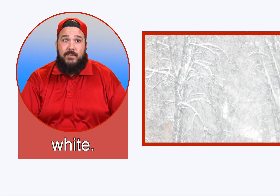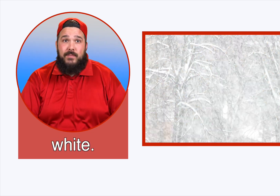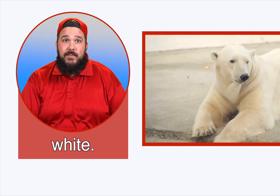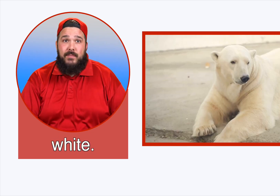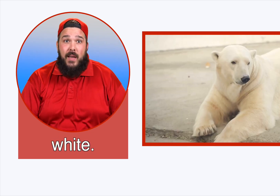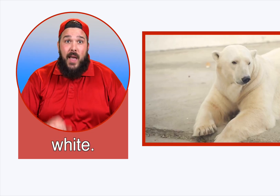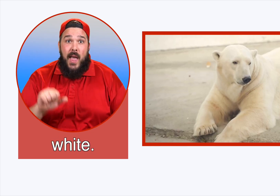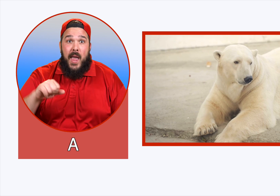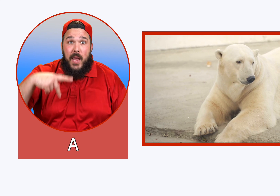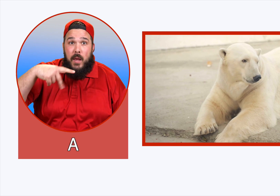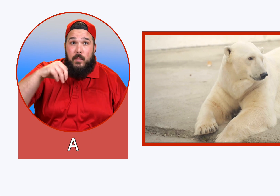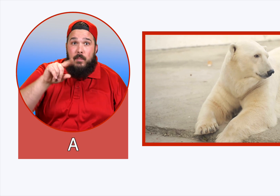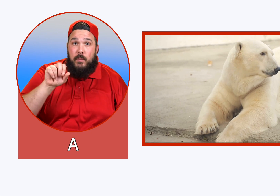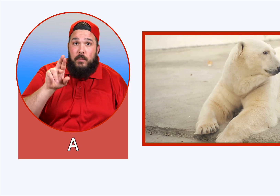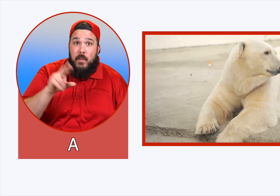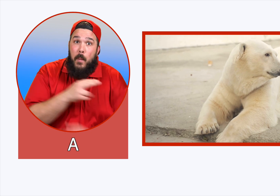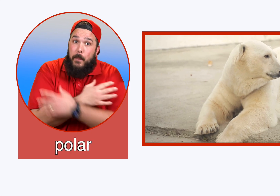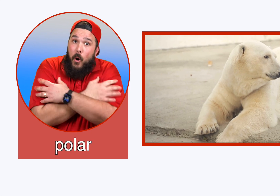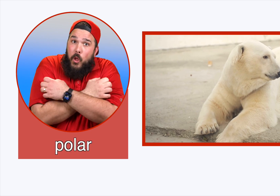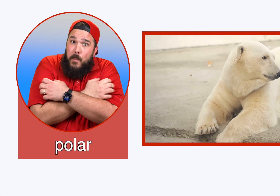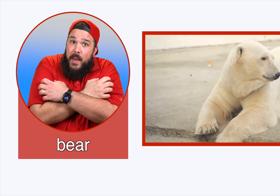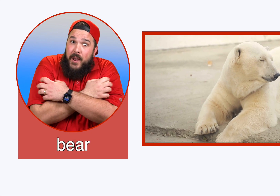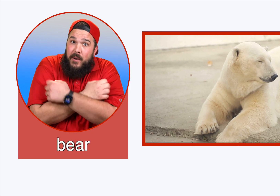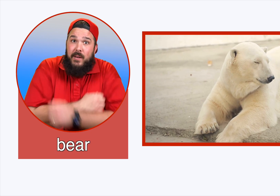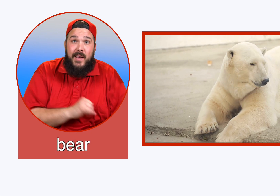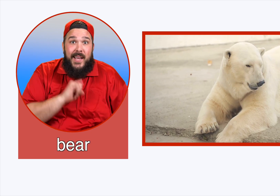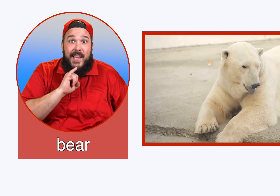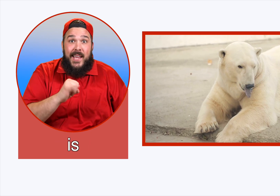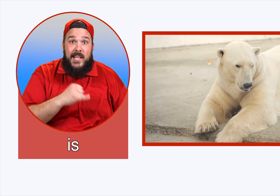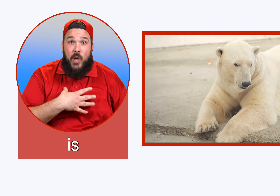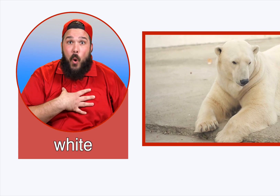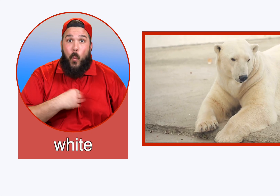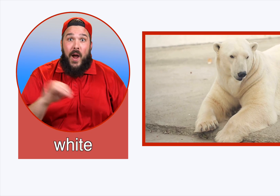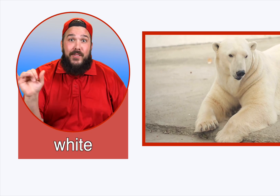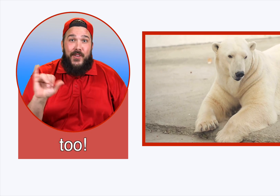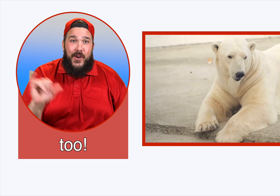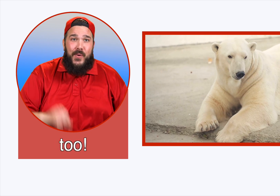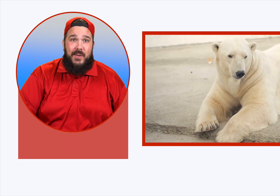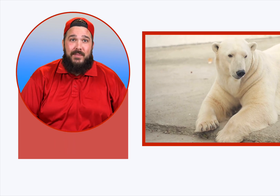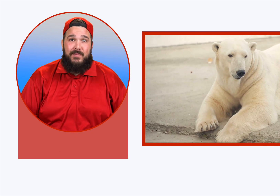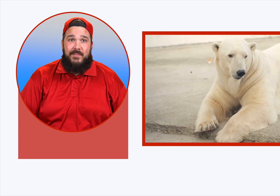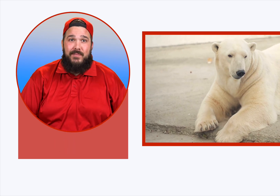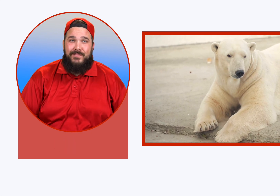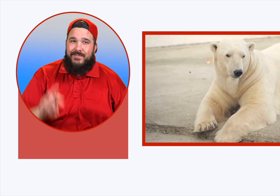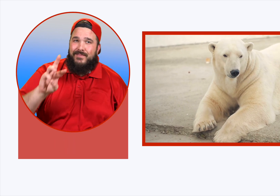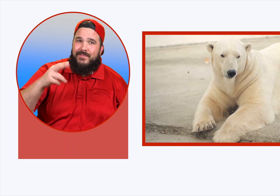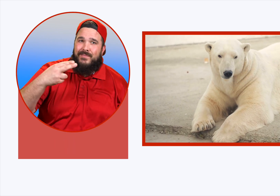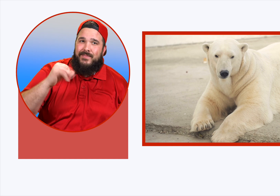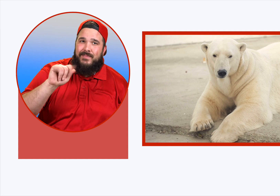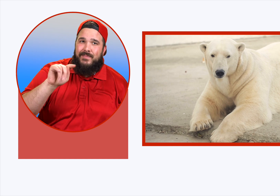white. A polar bear is white too.